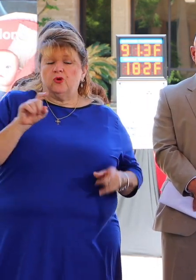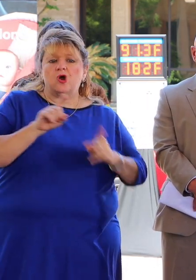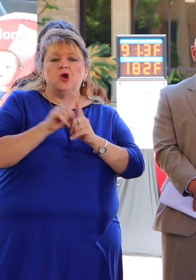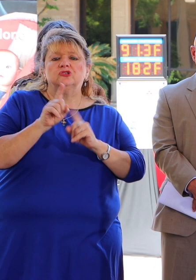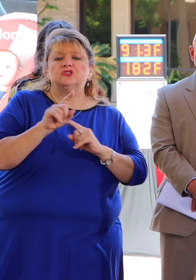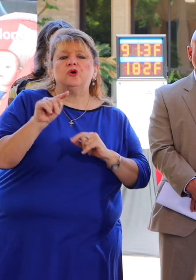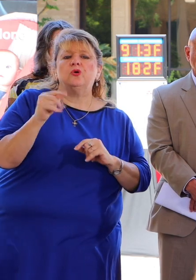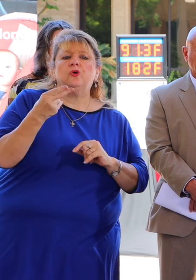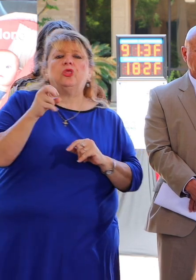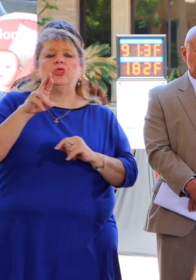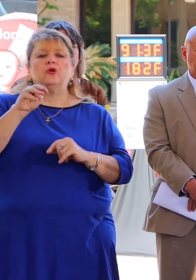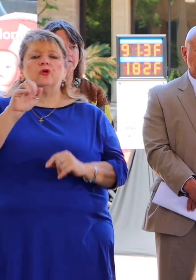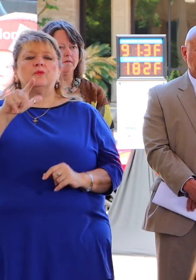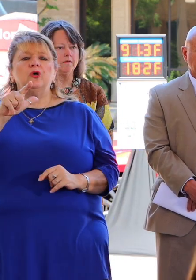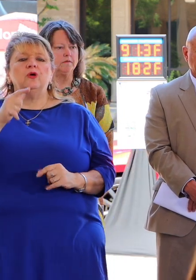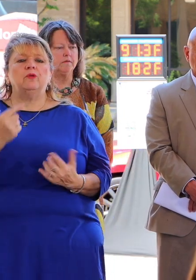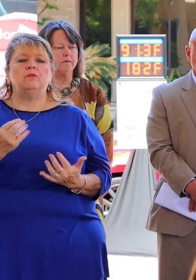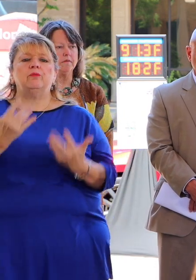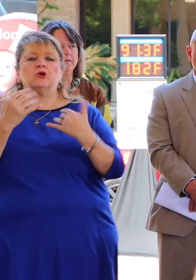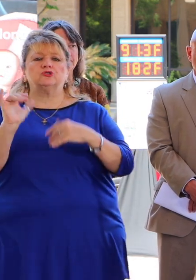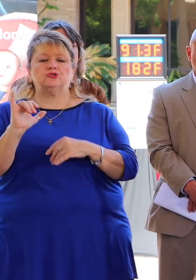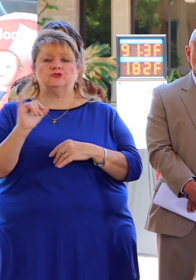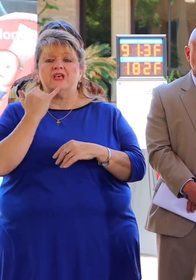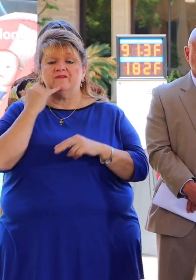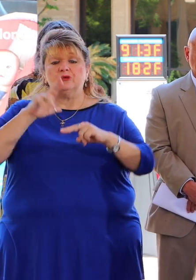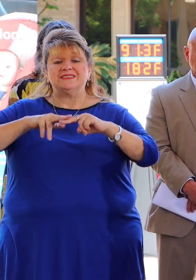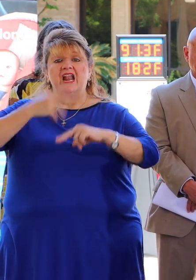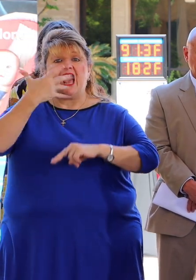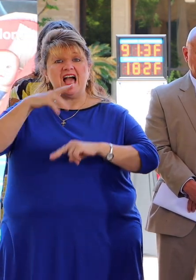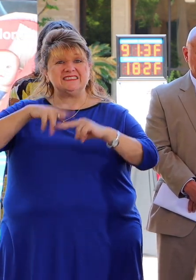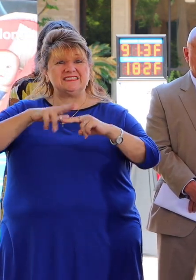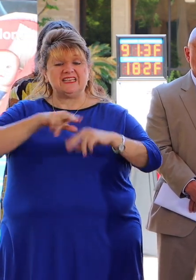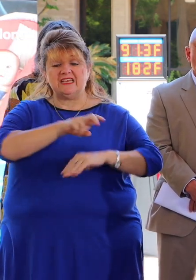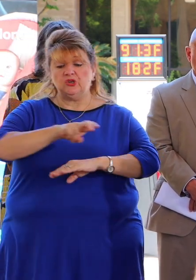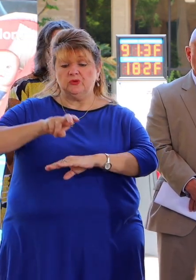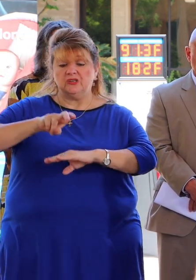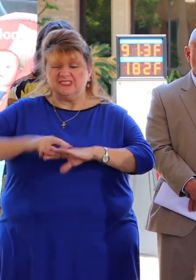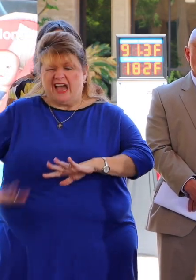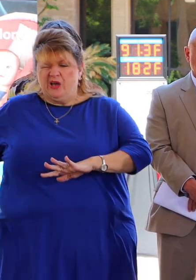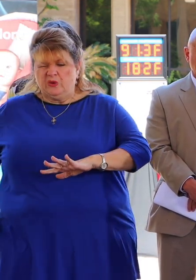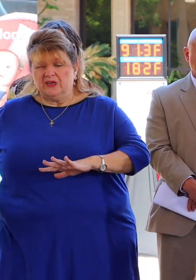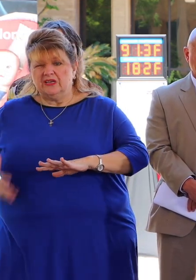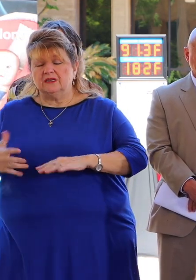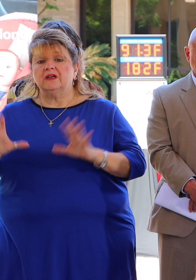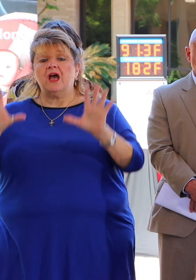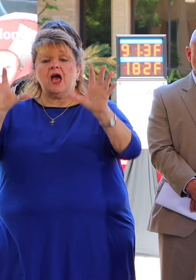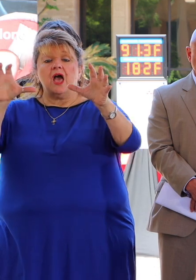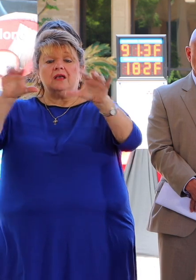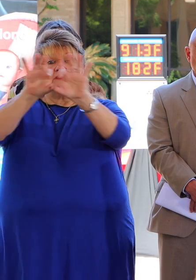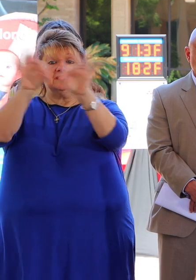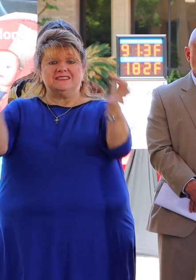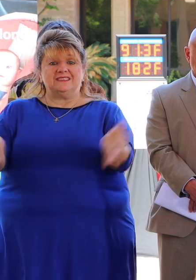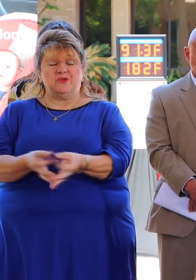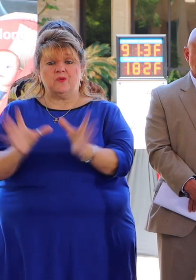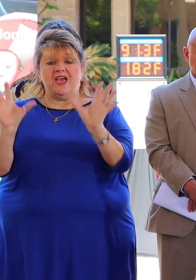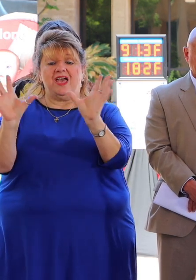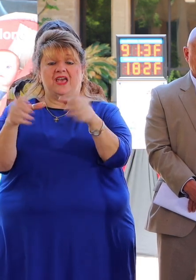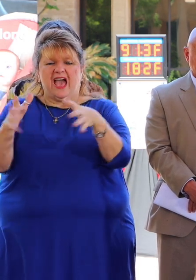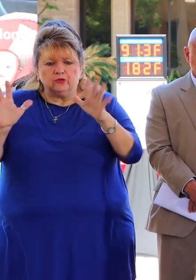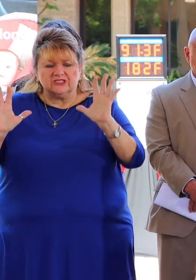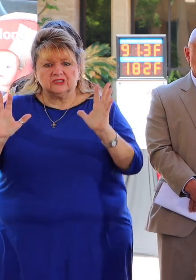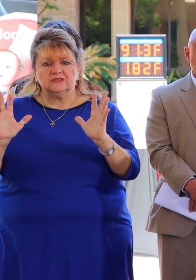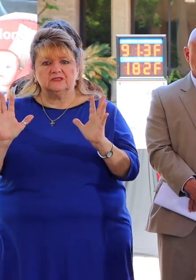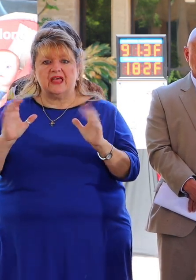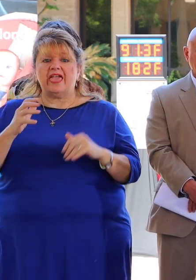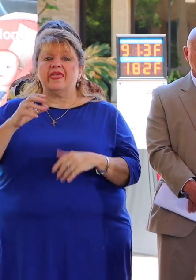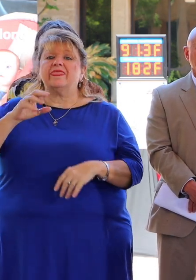thermal burns too. If you sit on a hot seat, touch that hot steering wheel, it burns. The metal in that